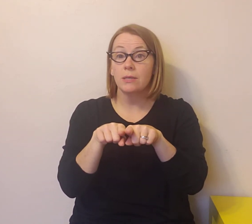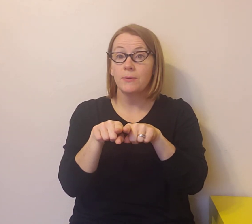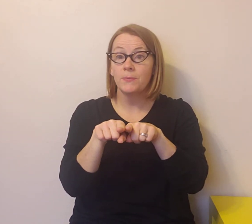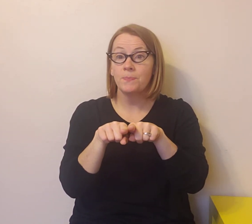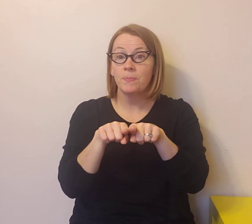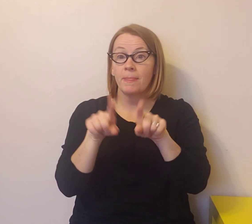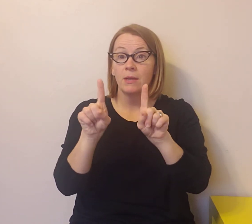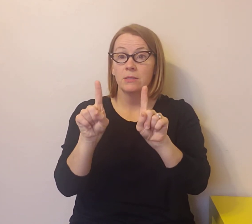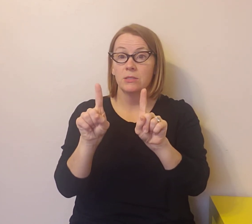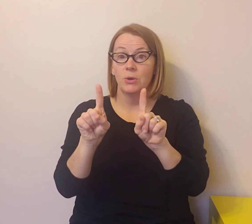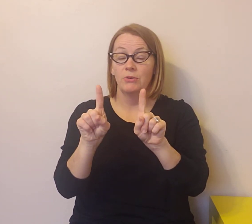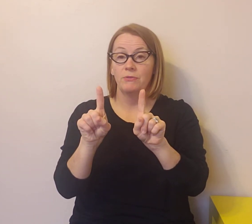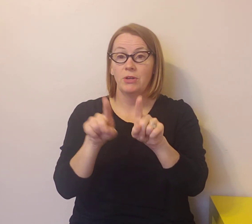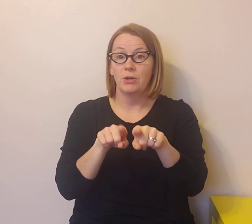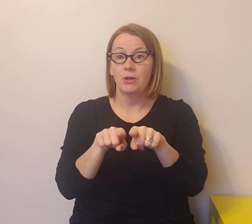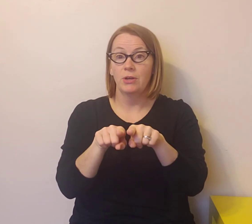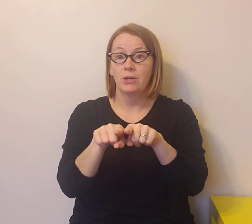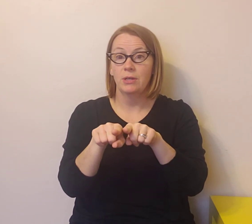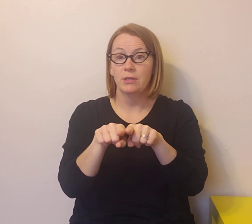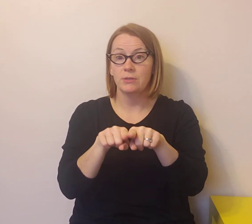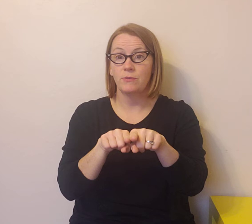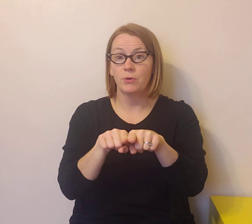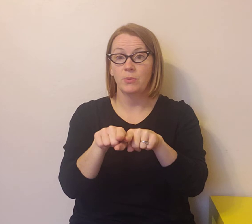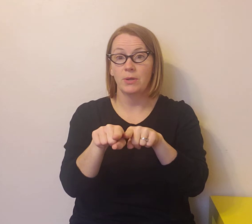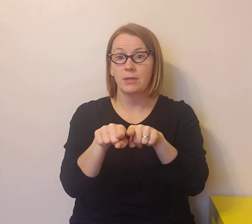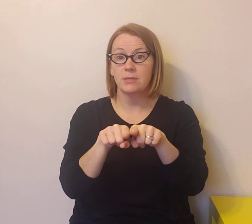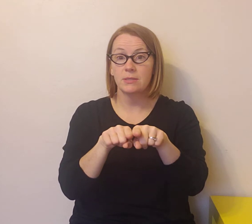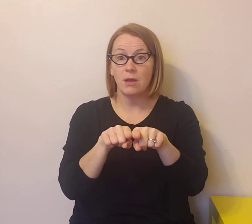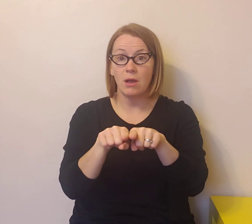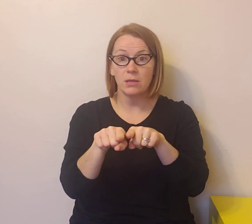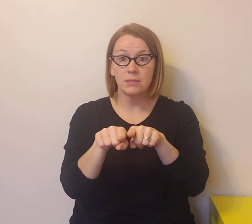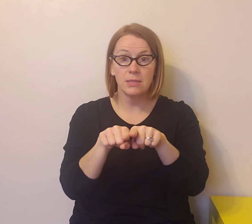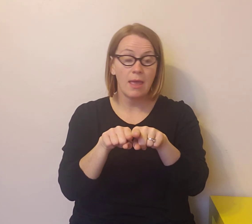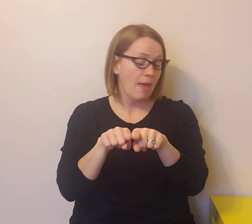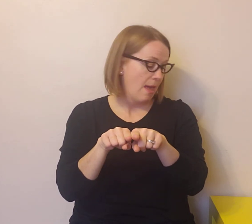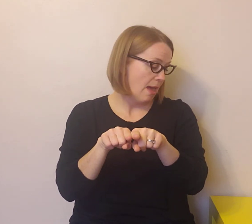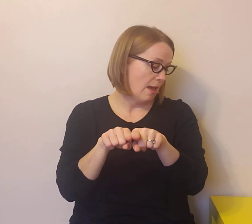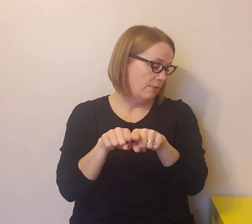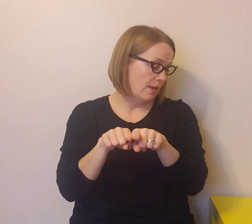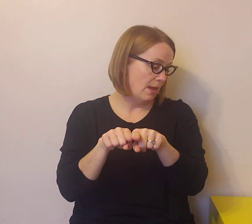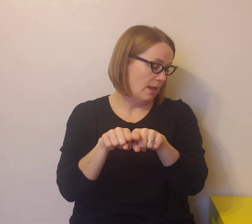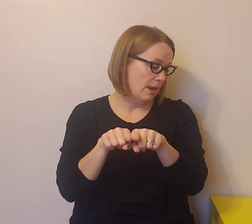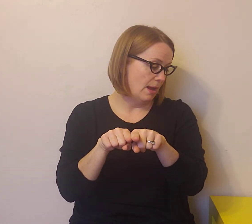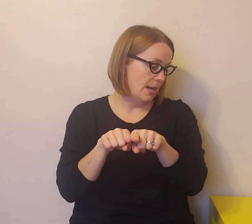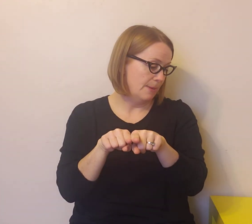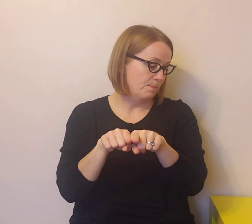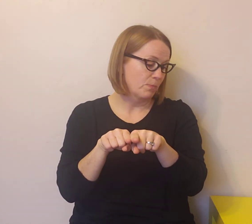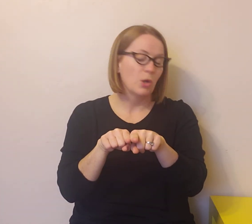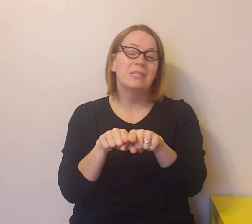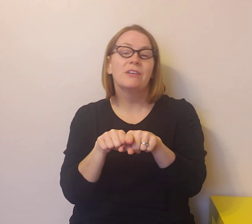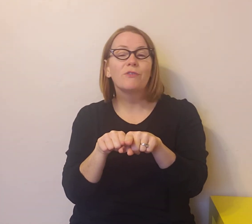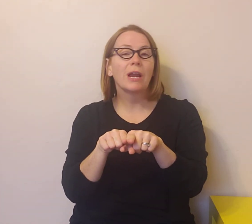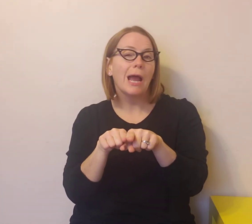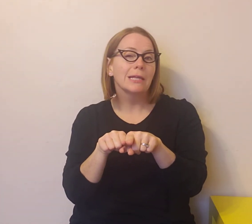so our finger is forward socks and then different kinds